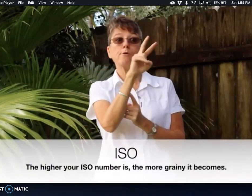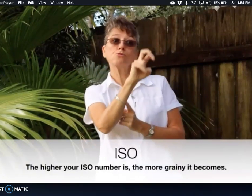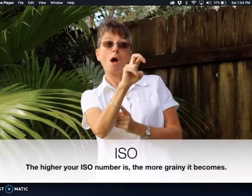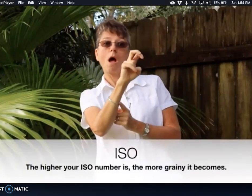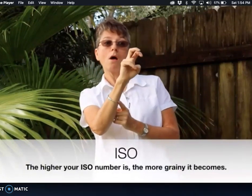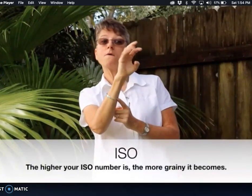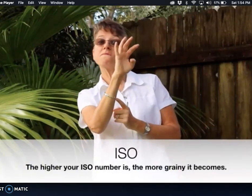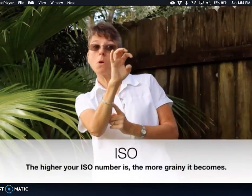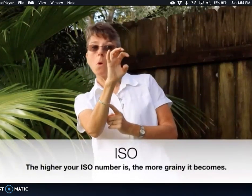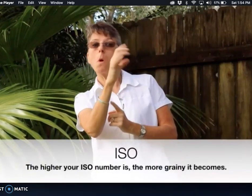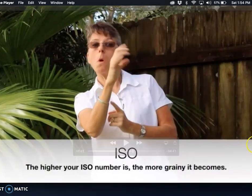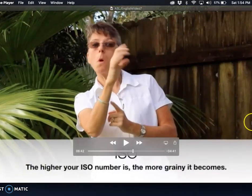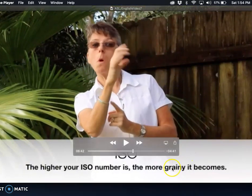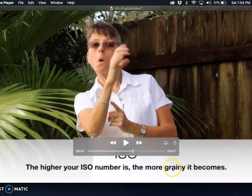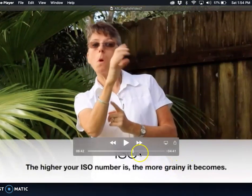figure that stuff out.